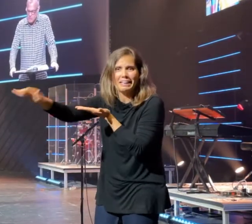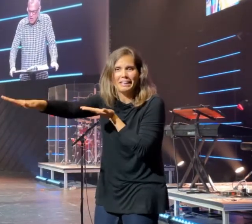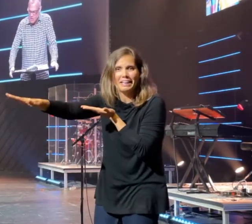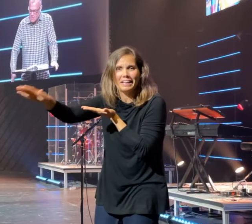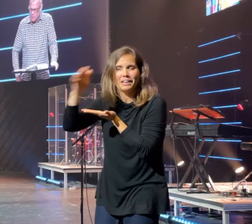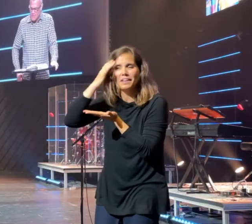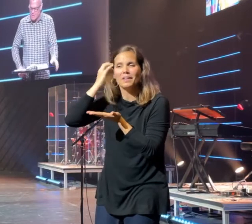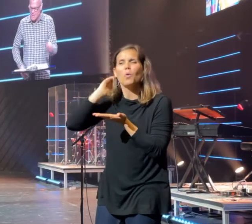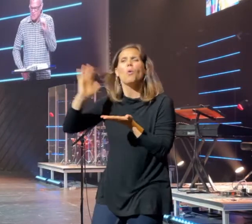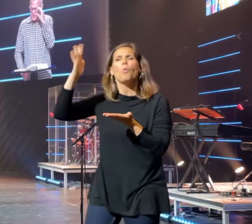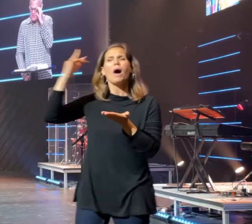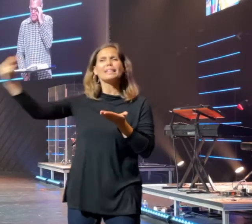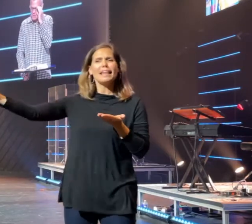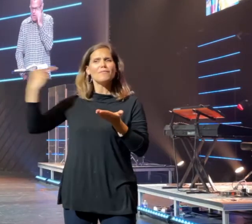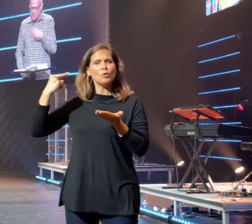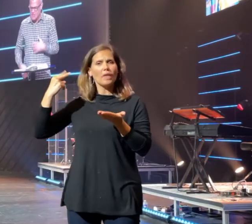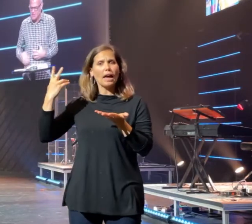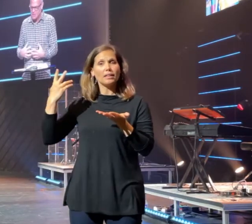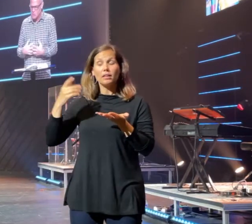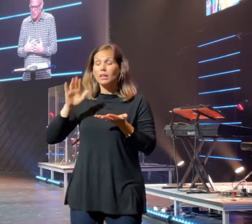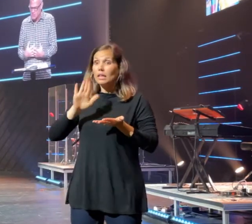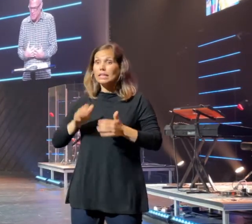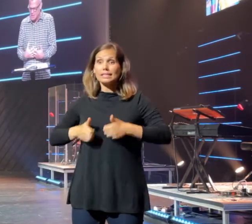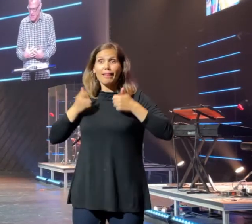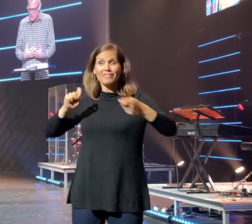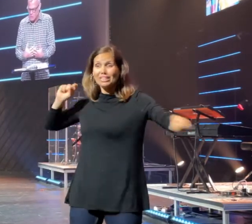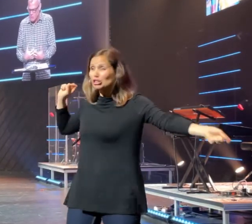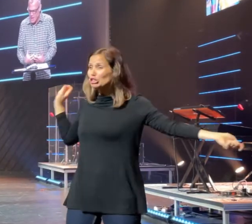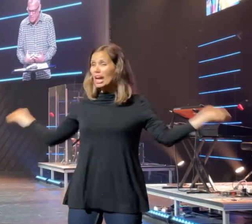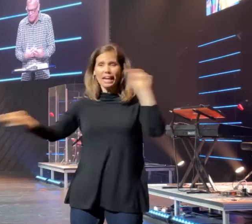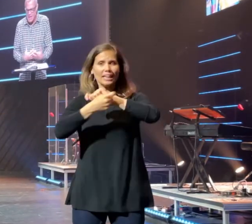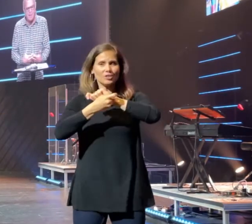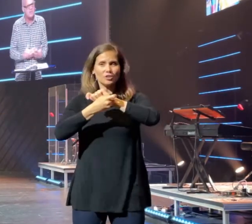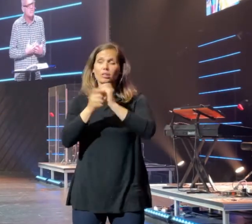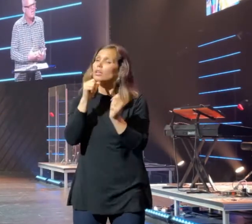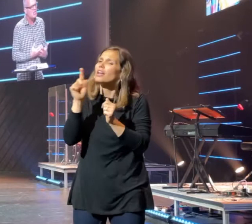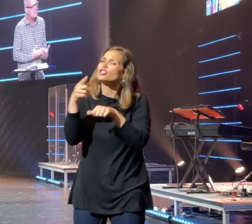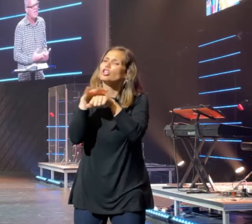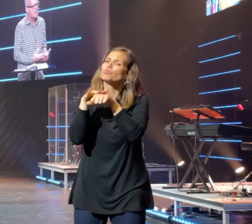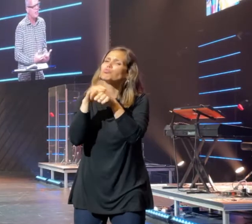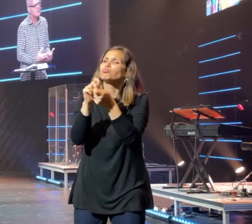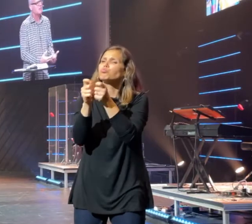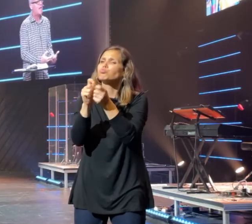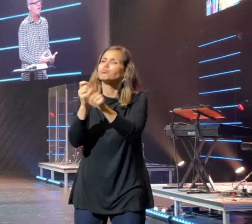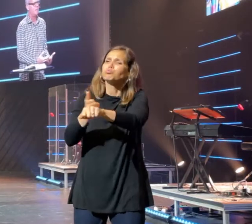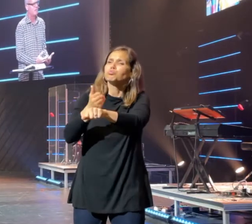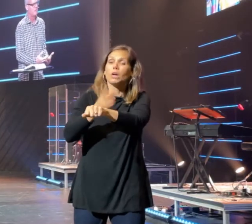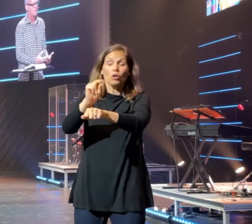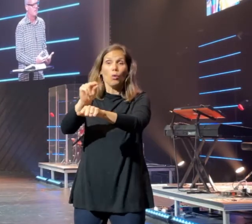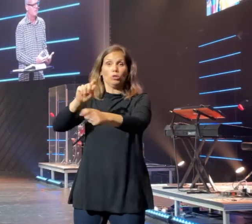was talking about what had taken place in his life. He said there was something that had radically happened. A change had taken place in his